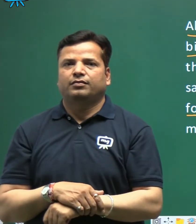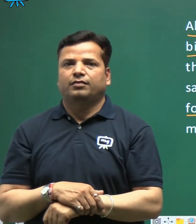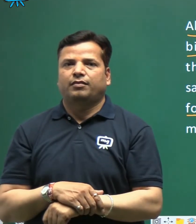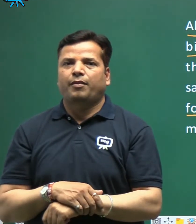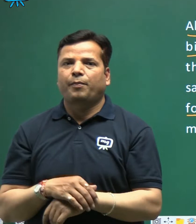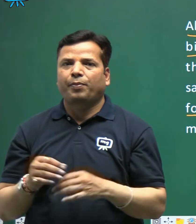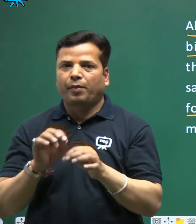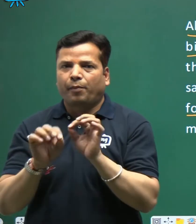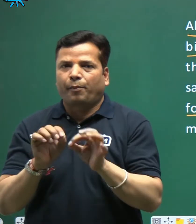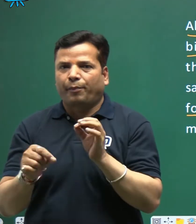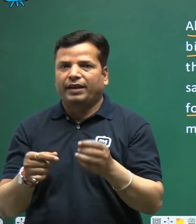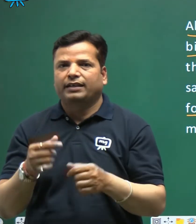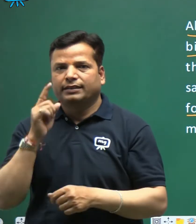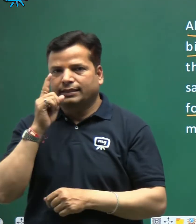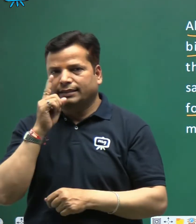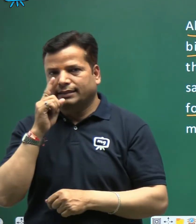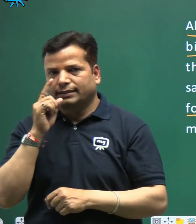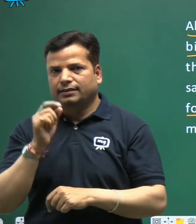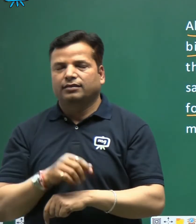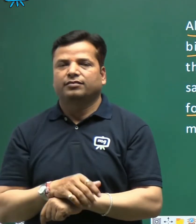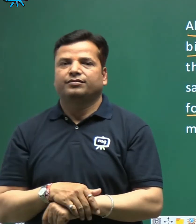match girl.